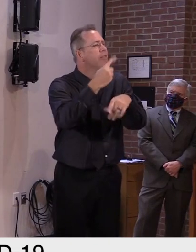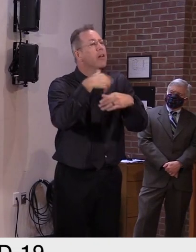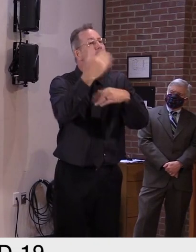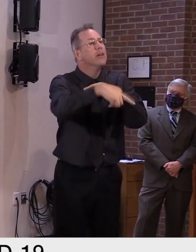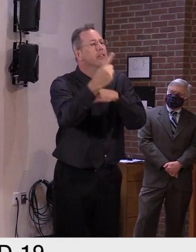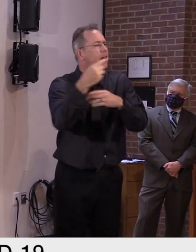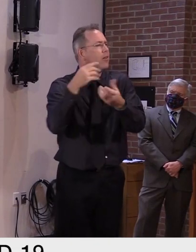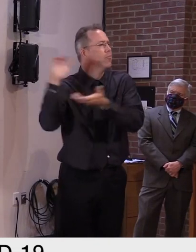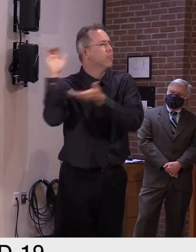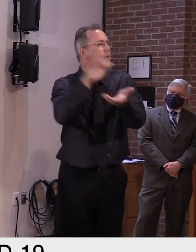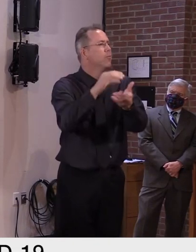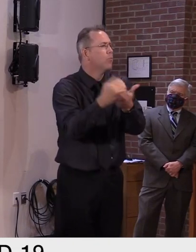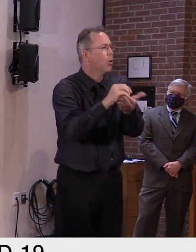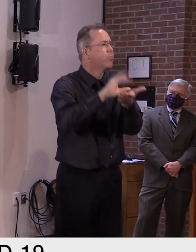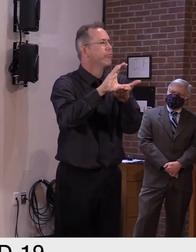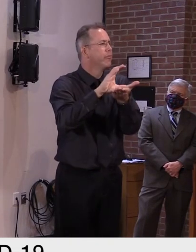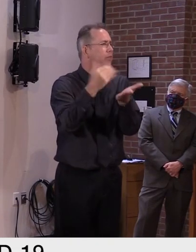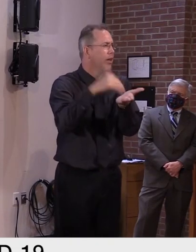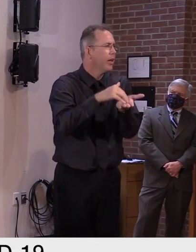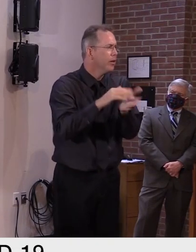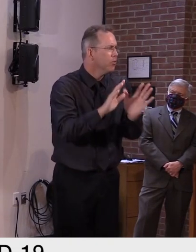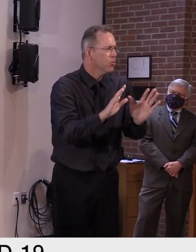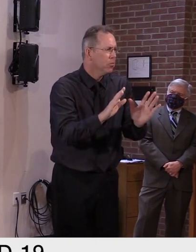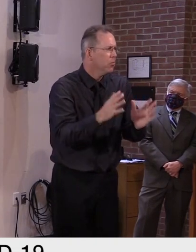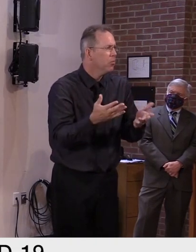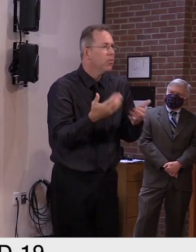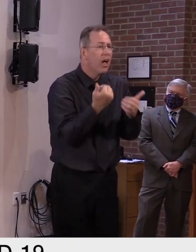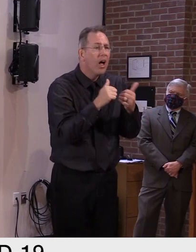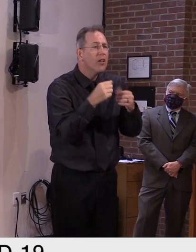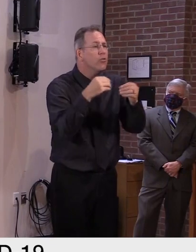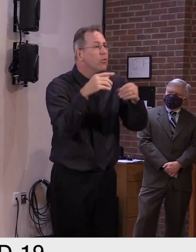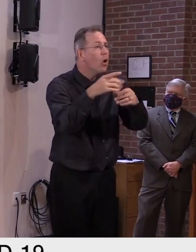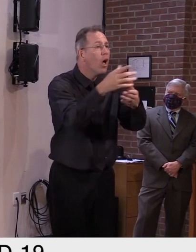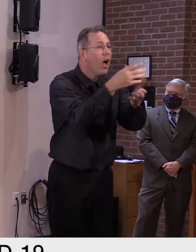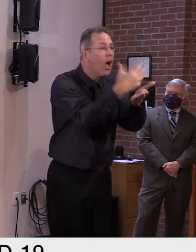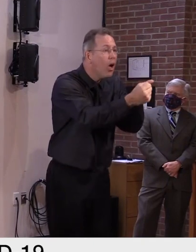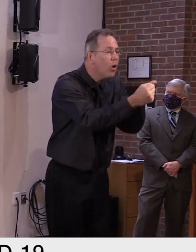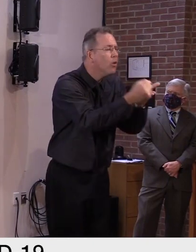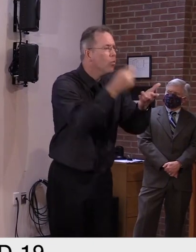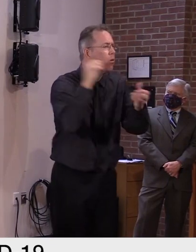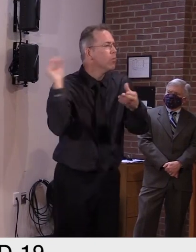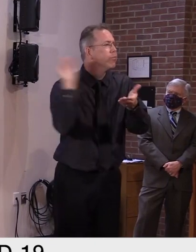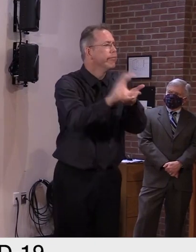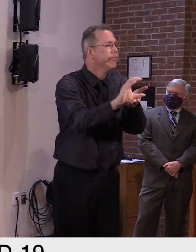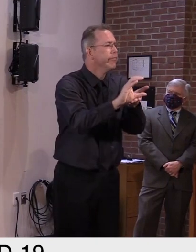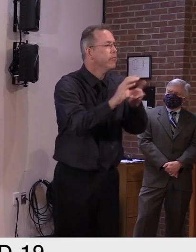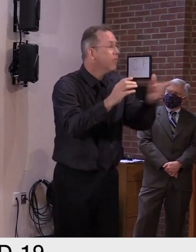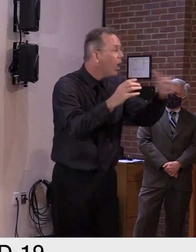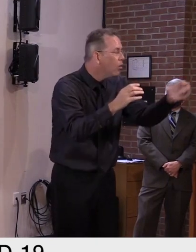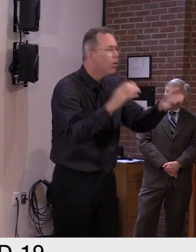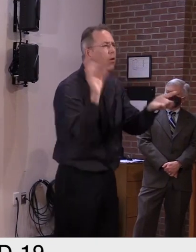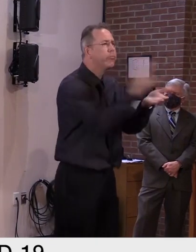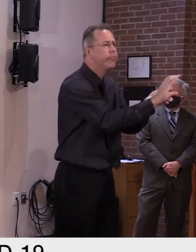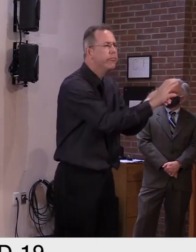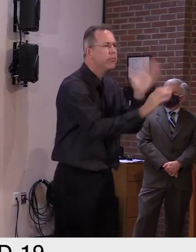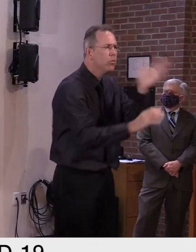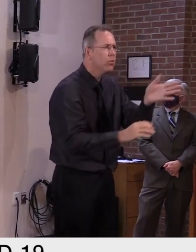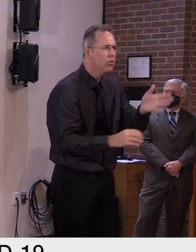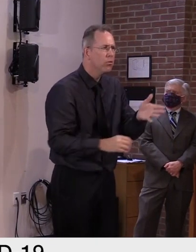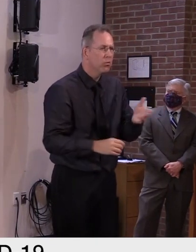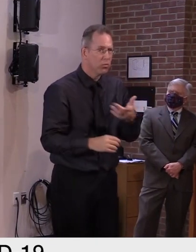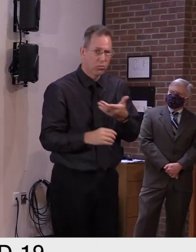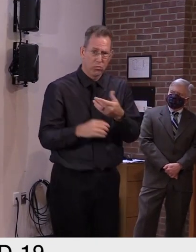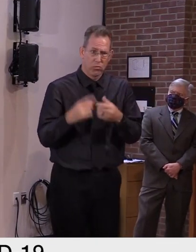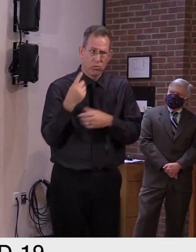and inventory have been replenished. And from what I understand, and I'll look to Dr. Levine, unless there's something different. Do you want to add anything to